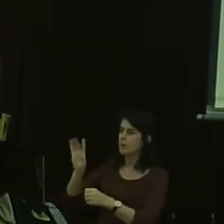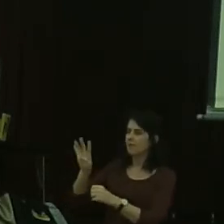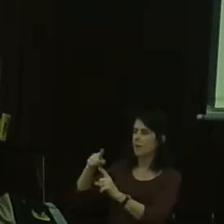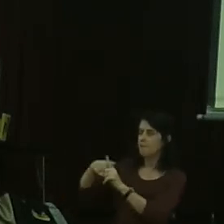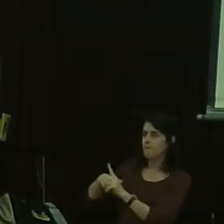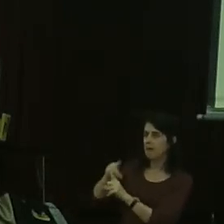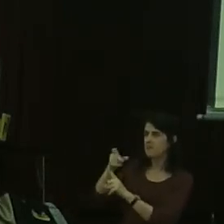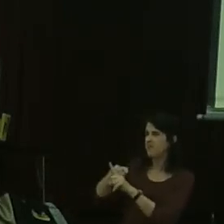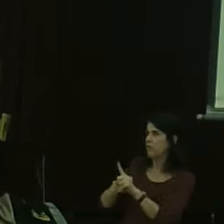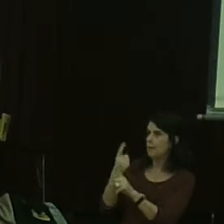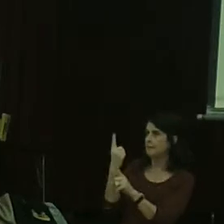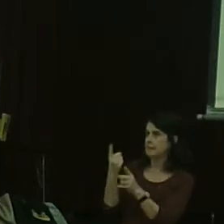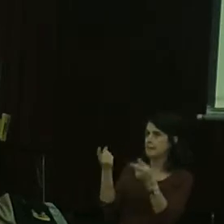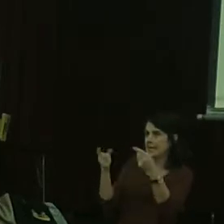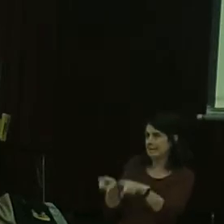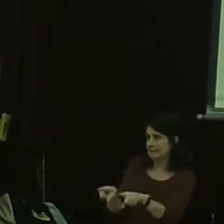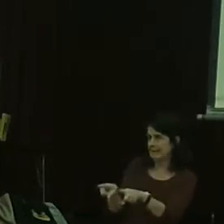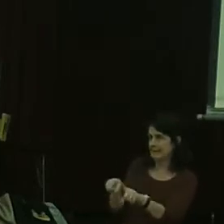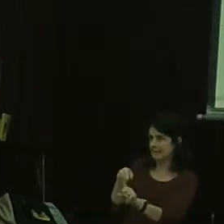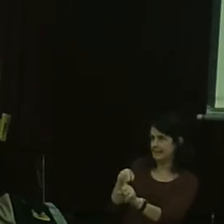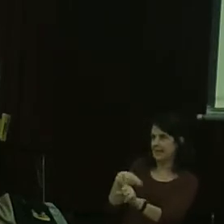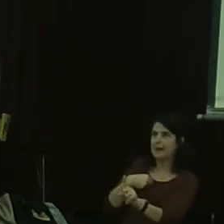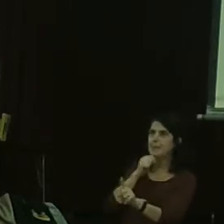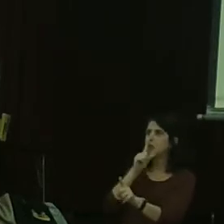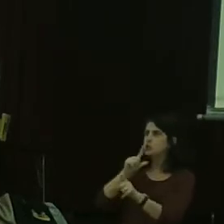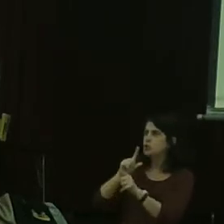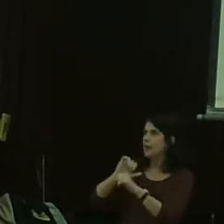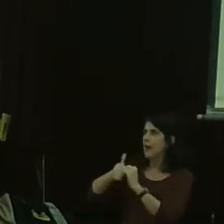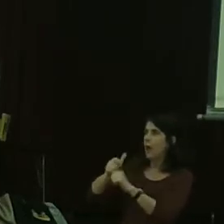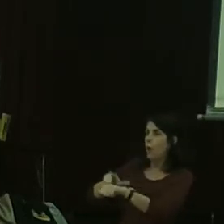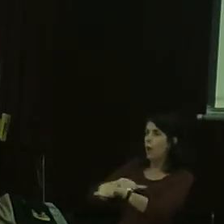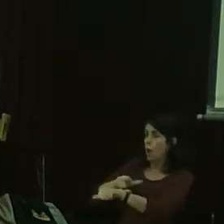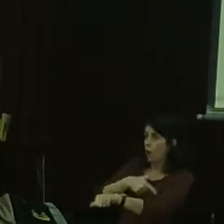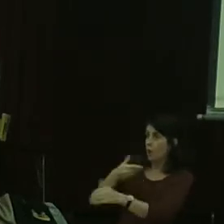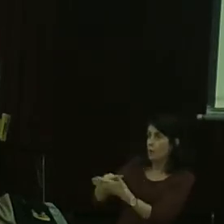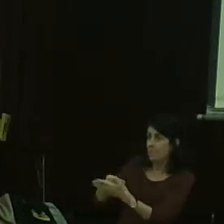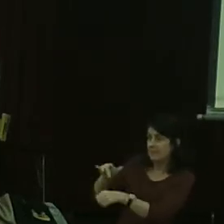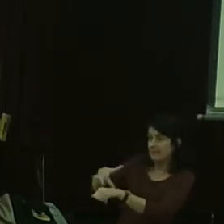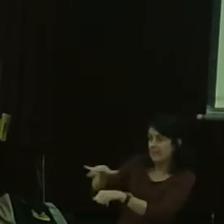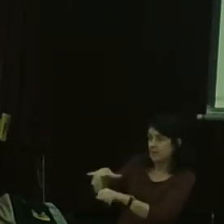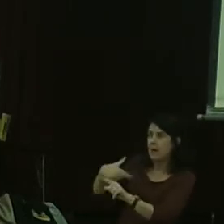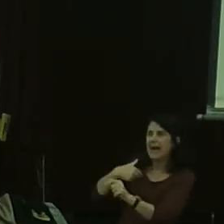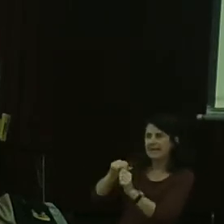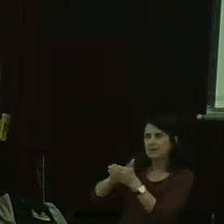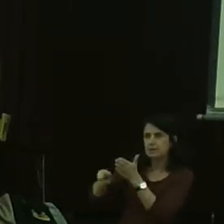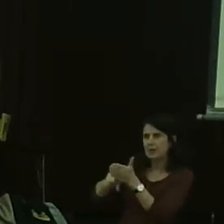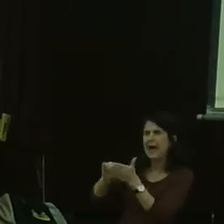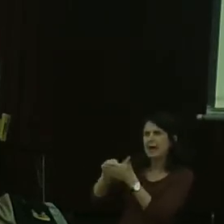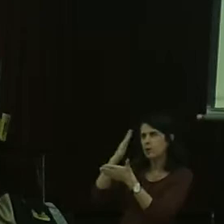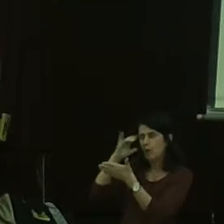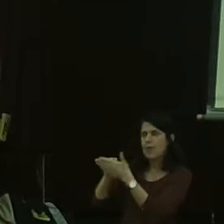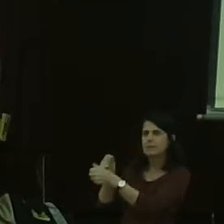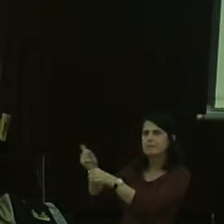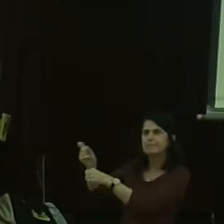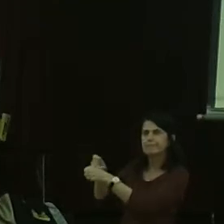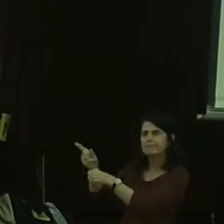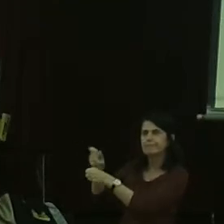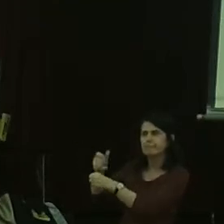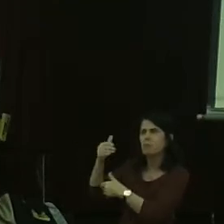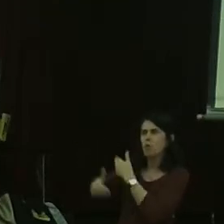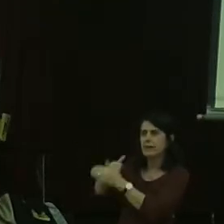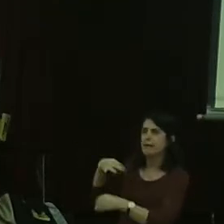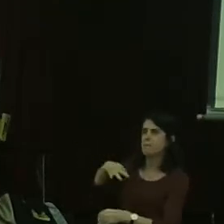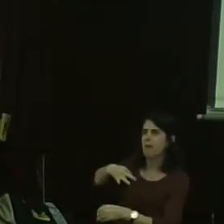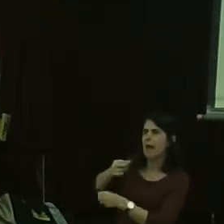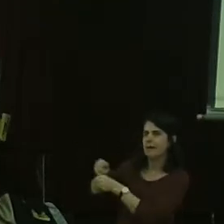incident. I don't know how long that funding is available for, but I can definitely look into it. I know it's a reoccurring process that's available,